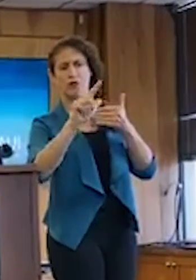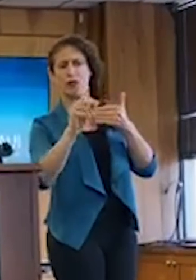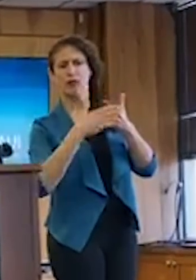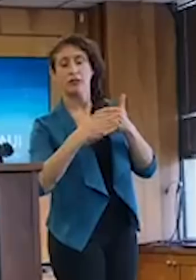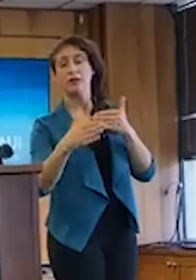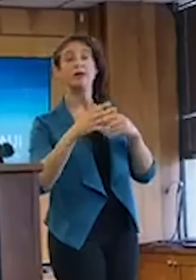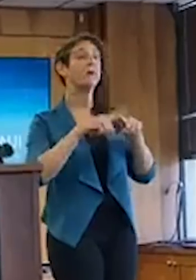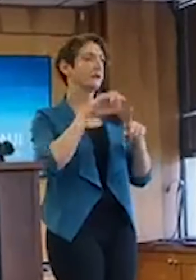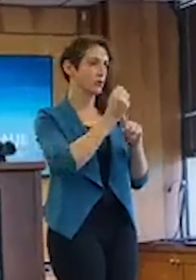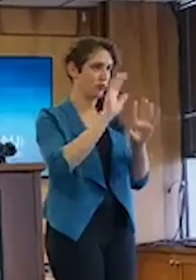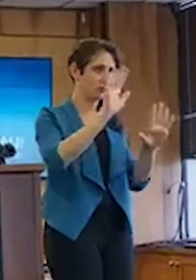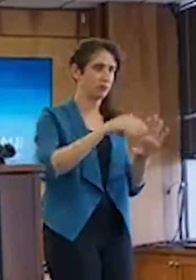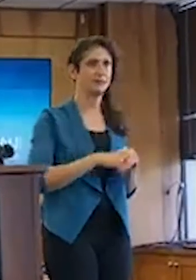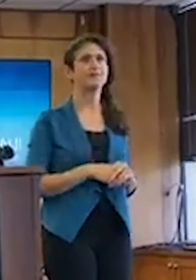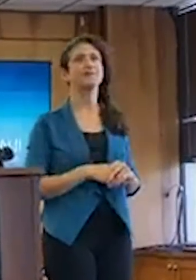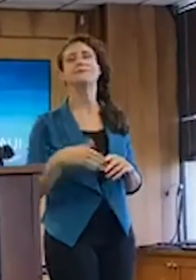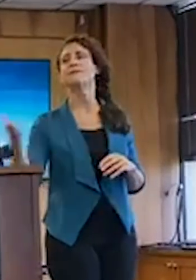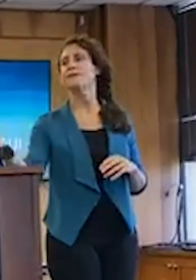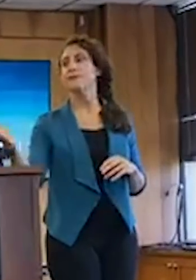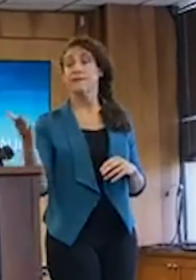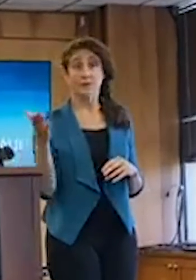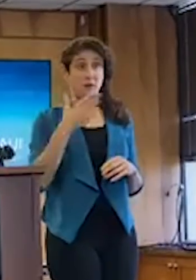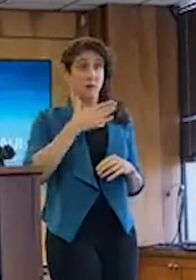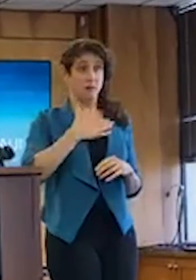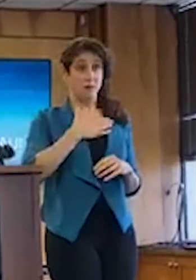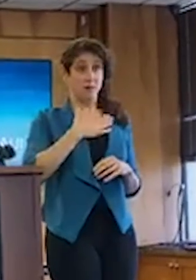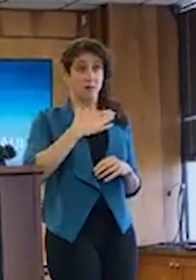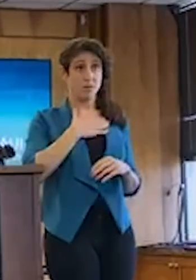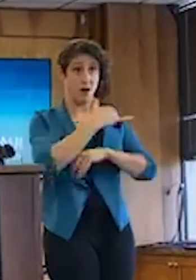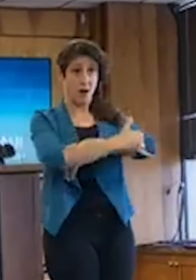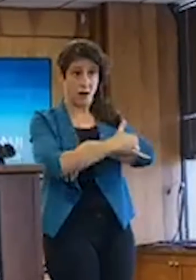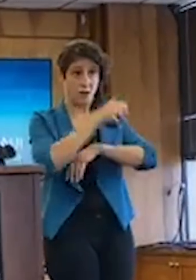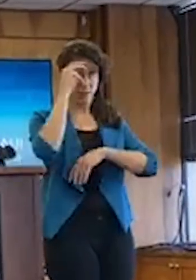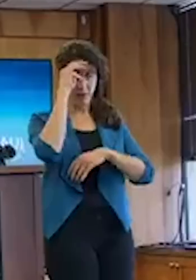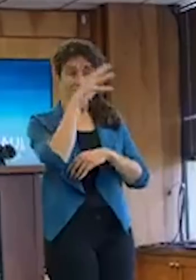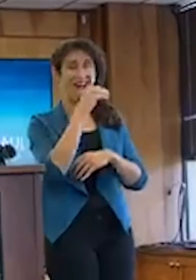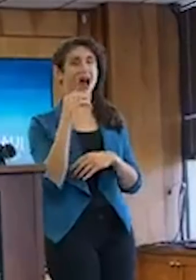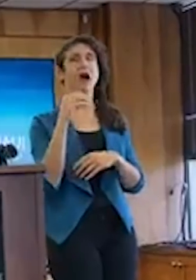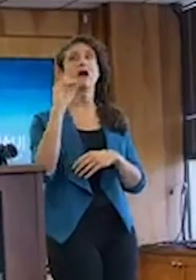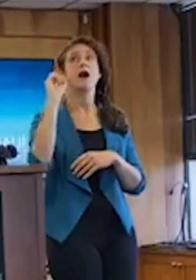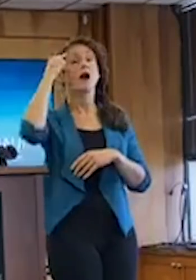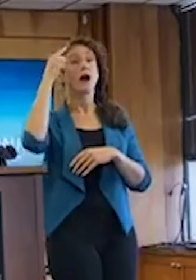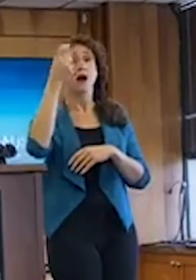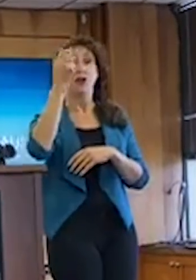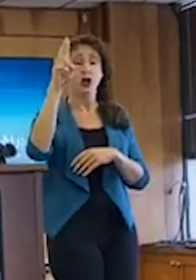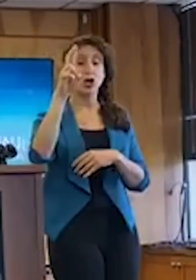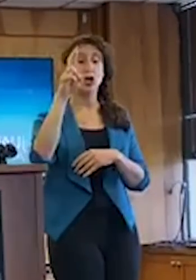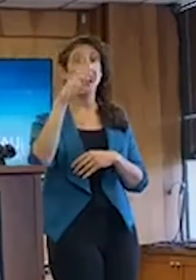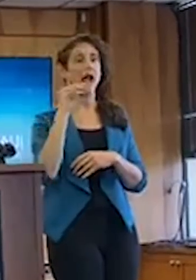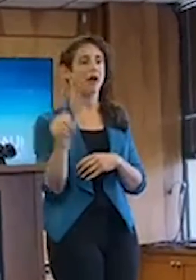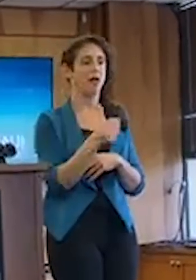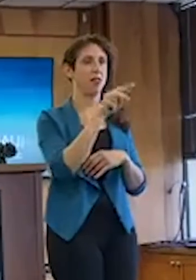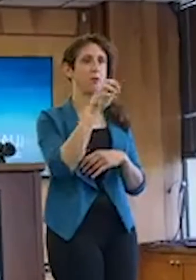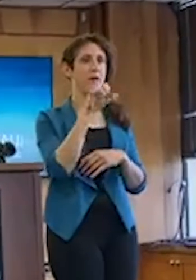order will be reviewed not only by us, but by the entire state, all four mayors and the governor. Again, this is very fluid.